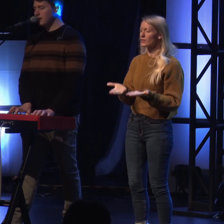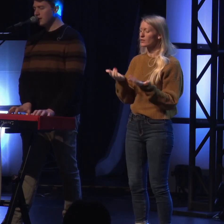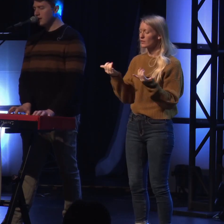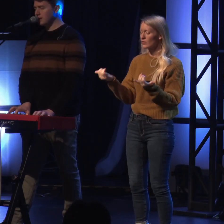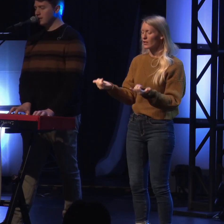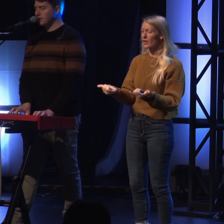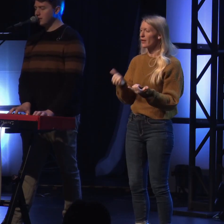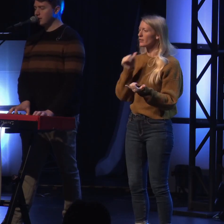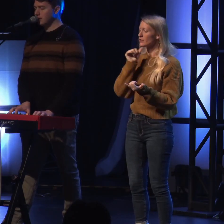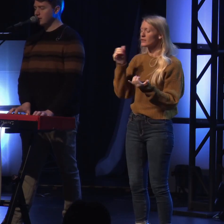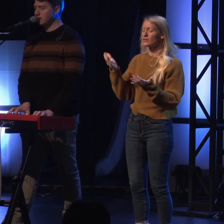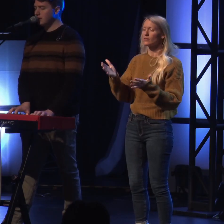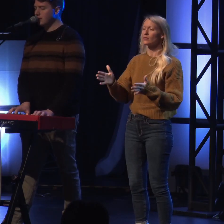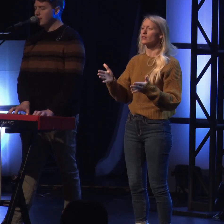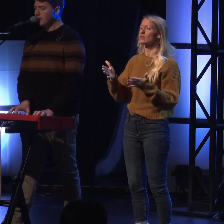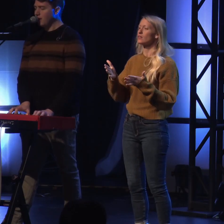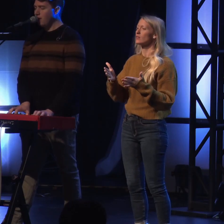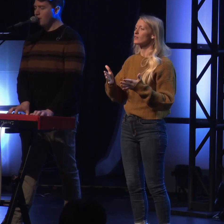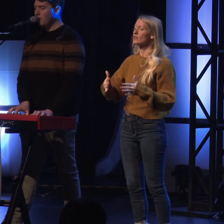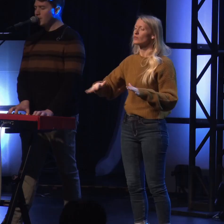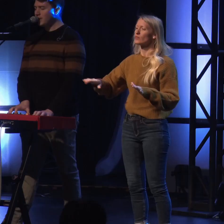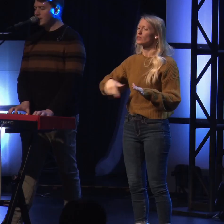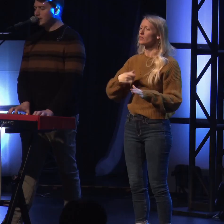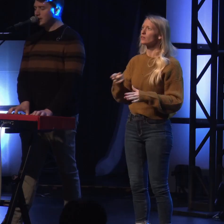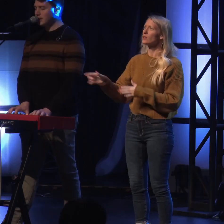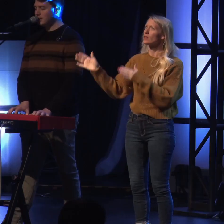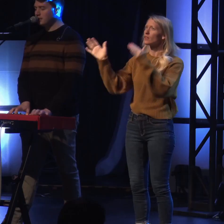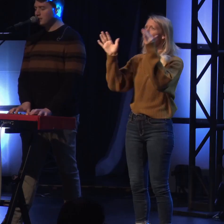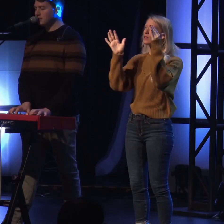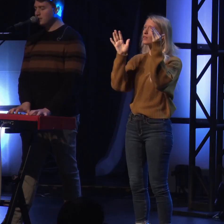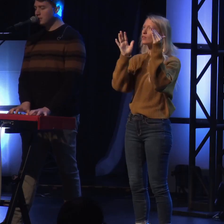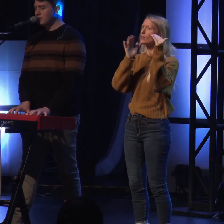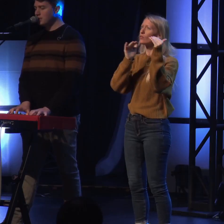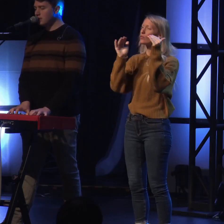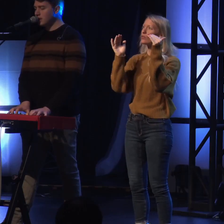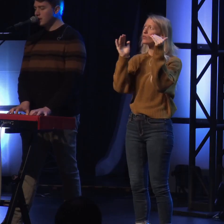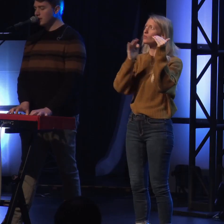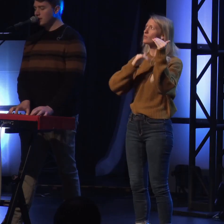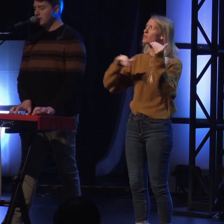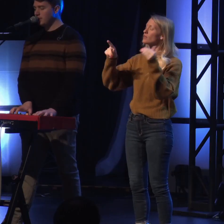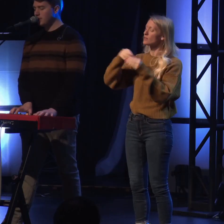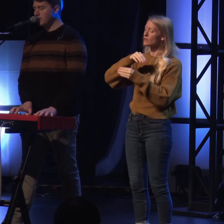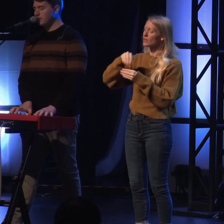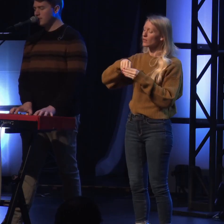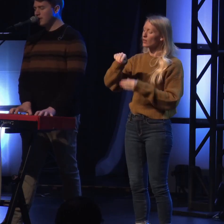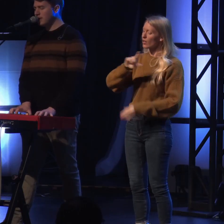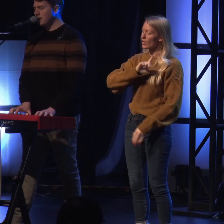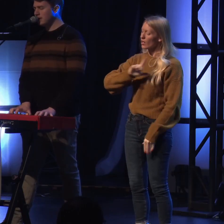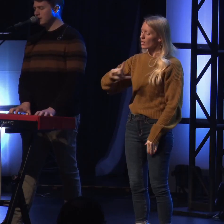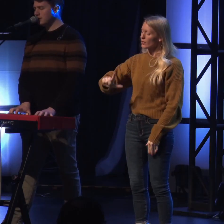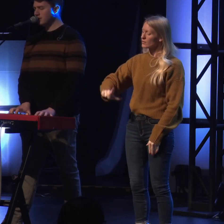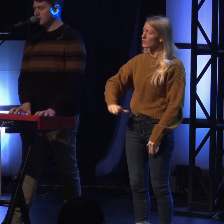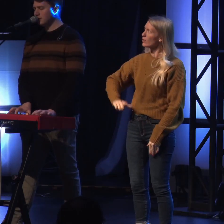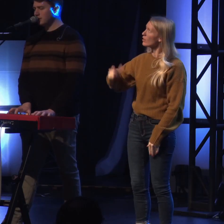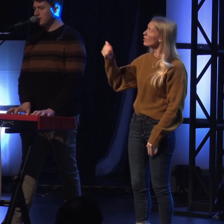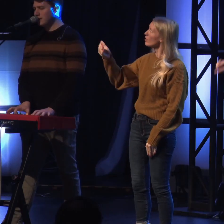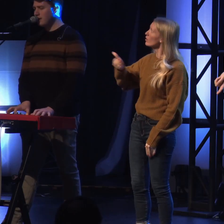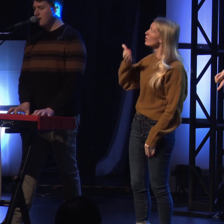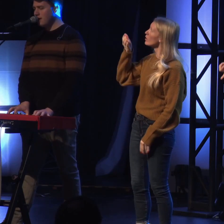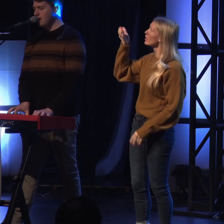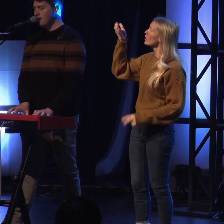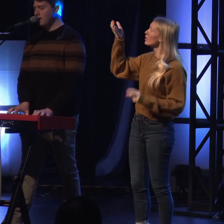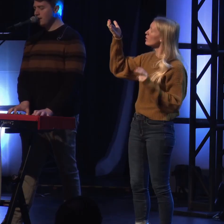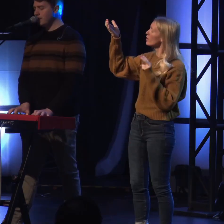the end. Hope is in the Lord. Keep your Hold on a little more.